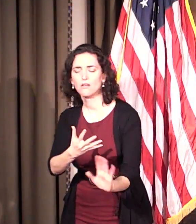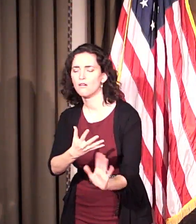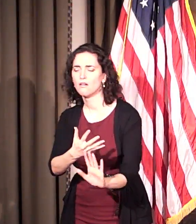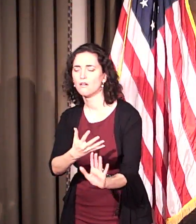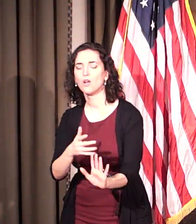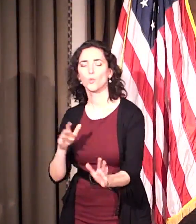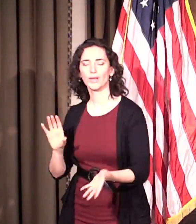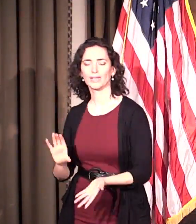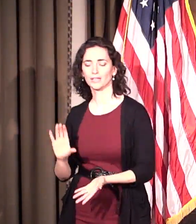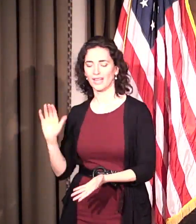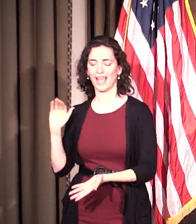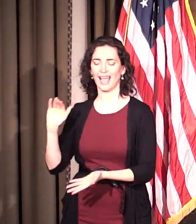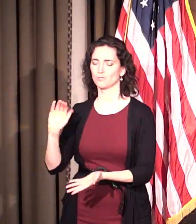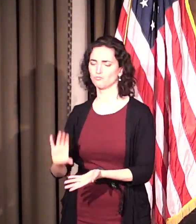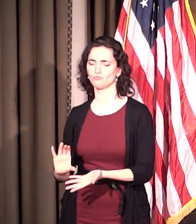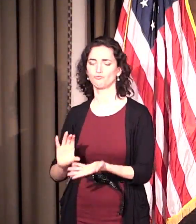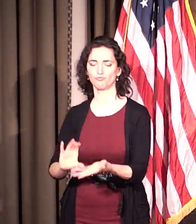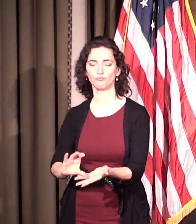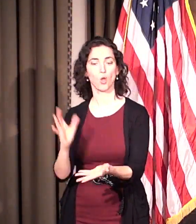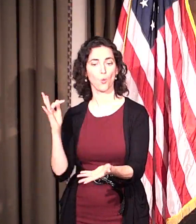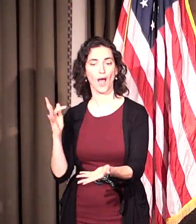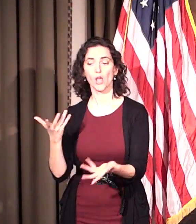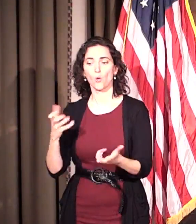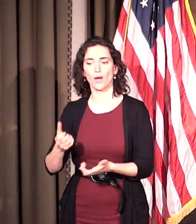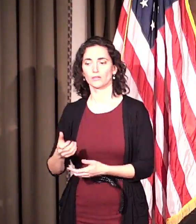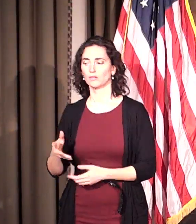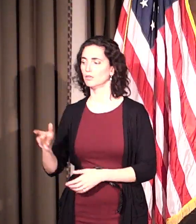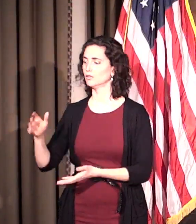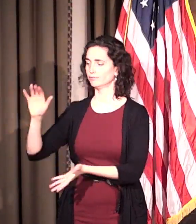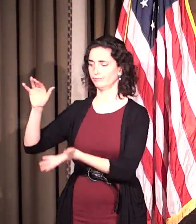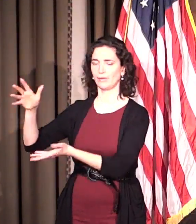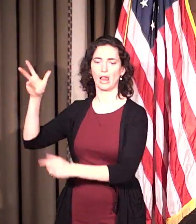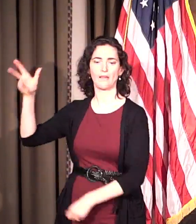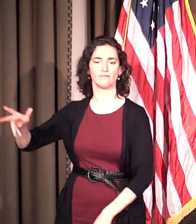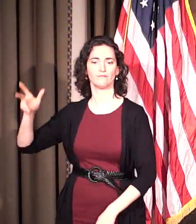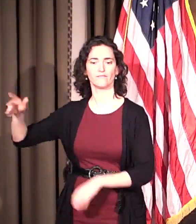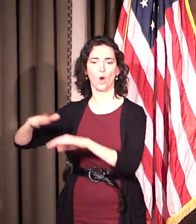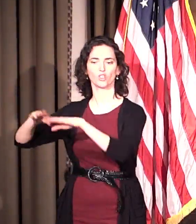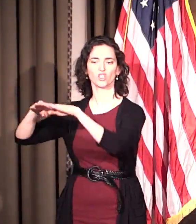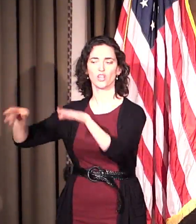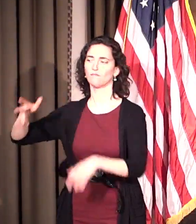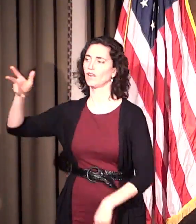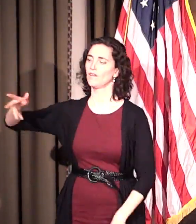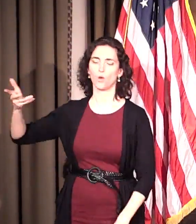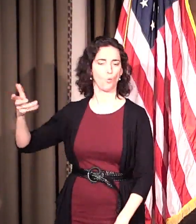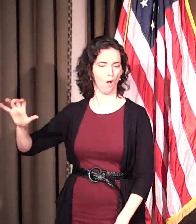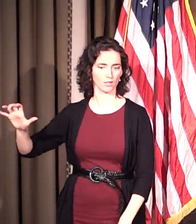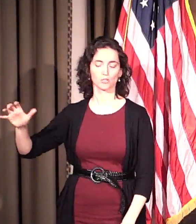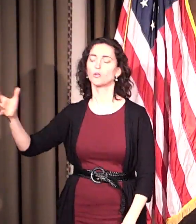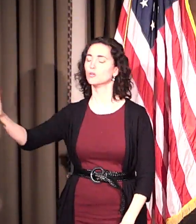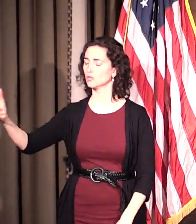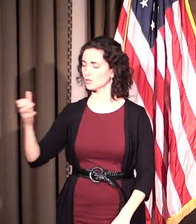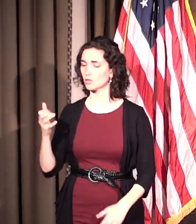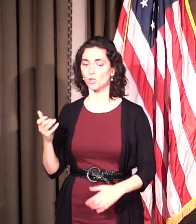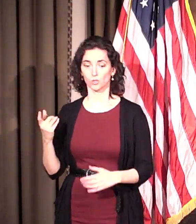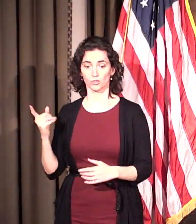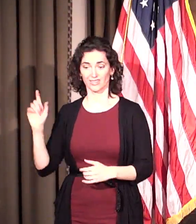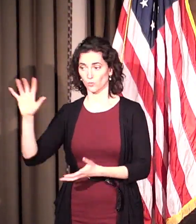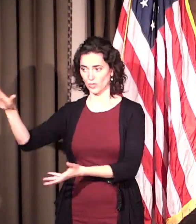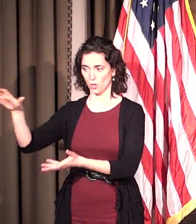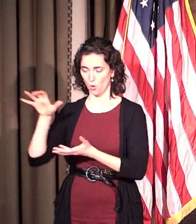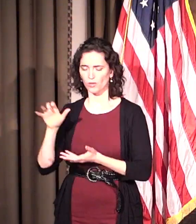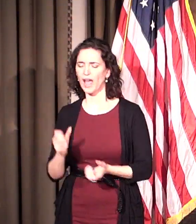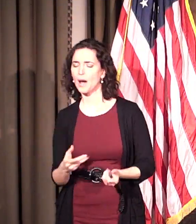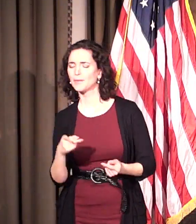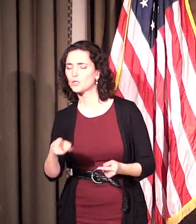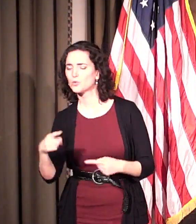shelf anywhere that could be going into the arm of someone in Louisiana. So we have tried very hard to match the